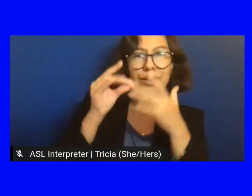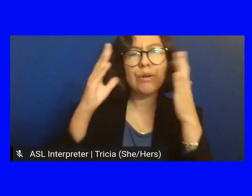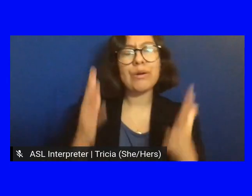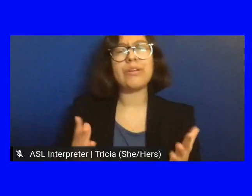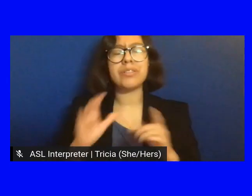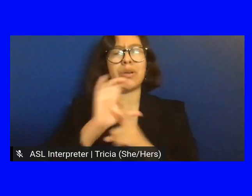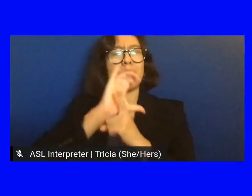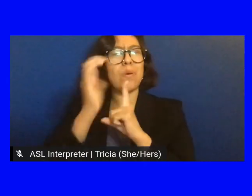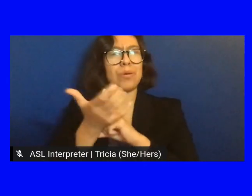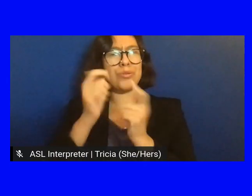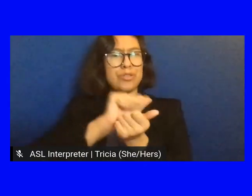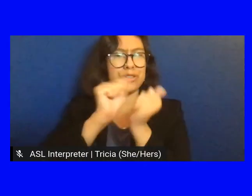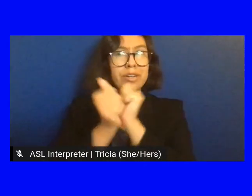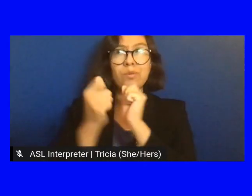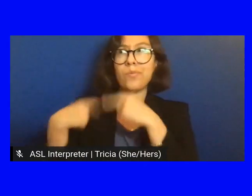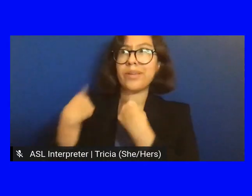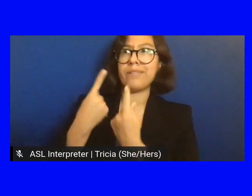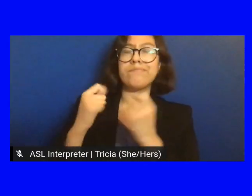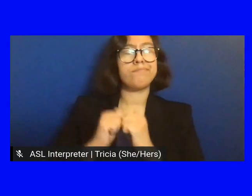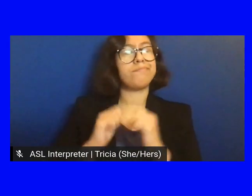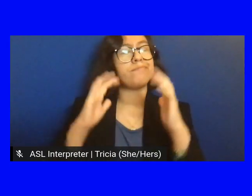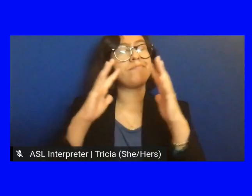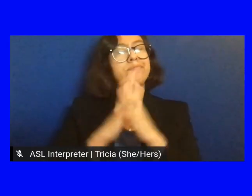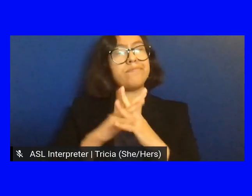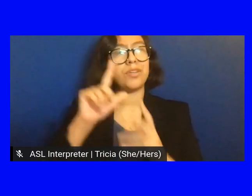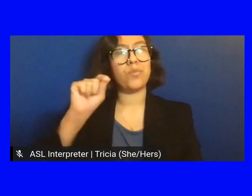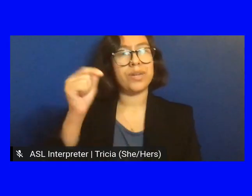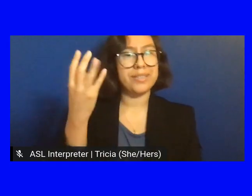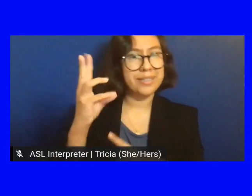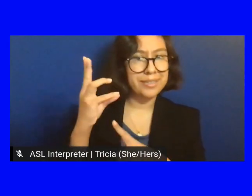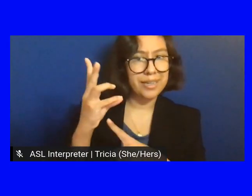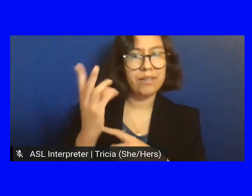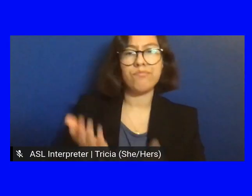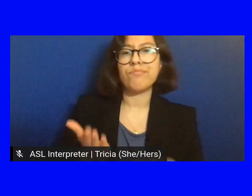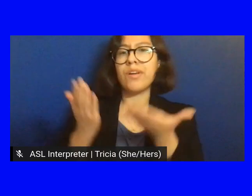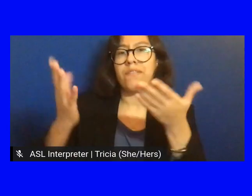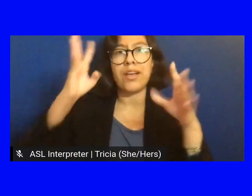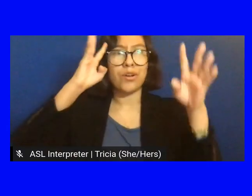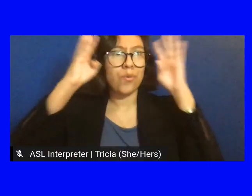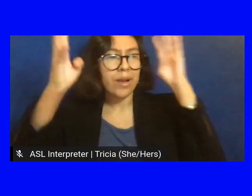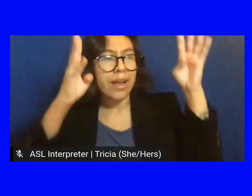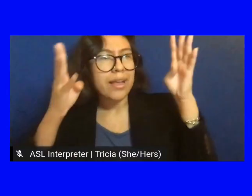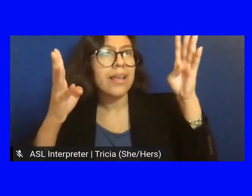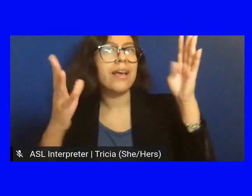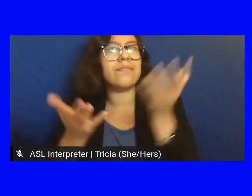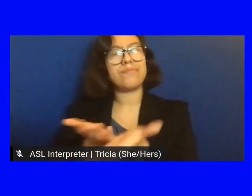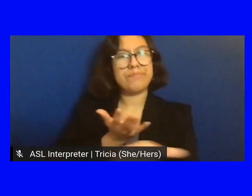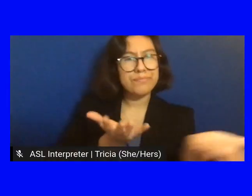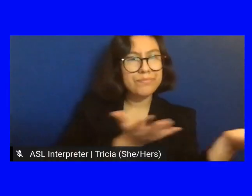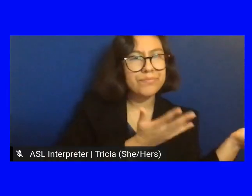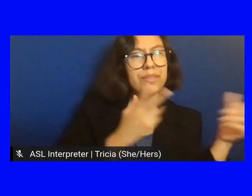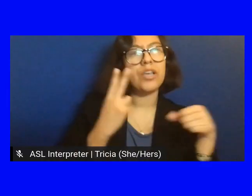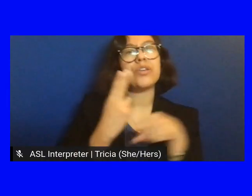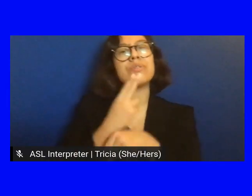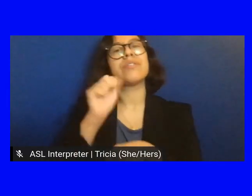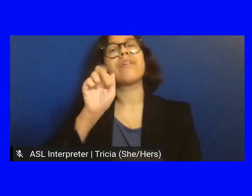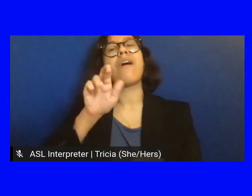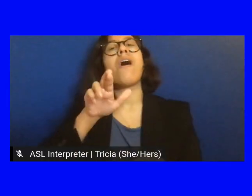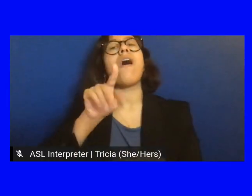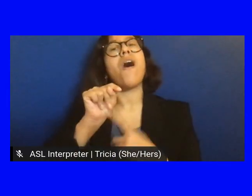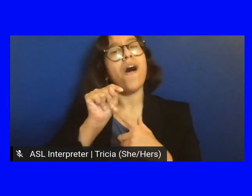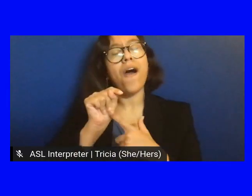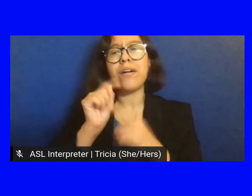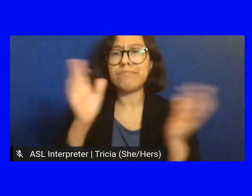Since its founding in 2016, Four Freedoms has served as a platform for creative civic engagement, using art as a vehicle to